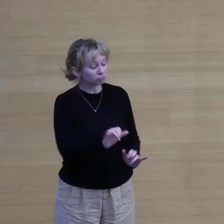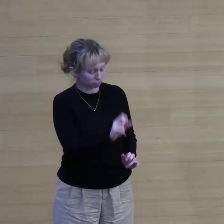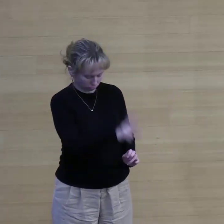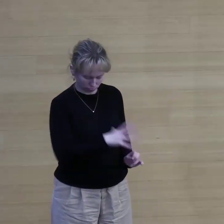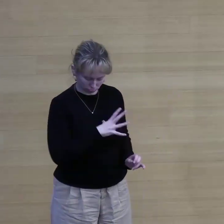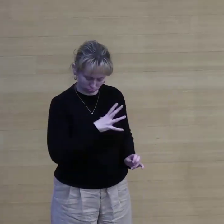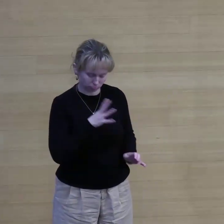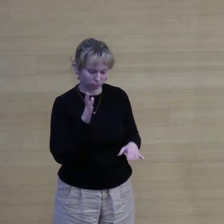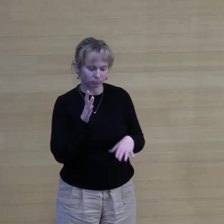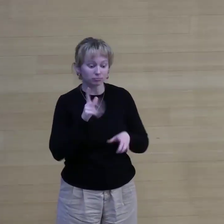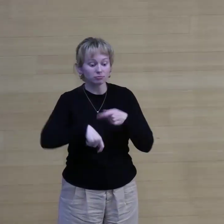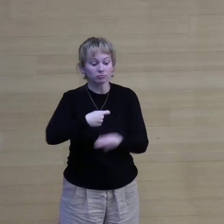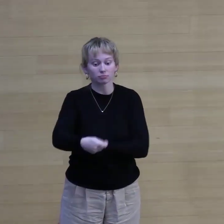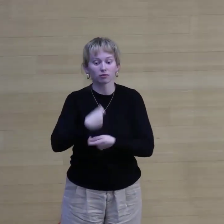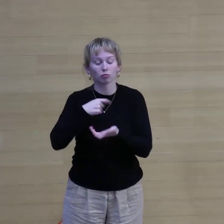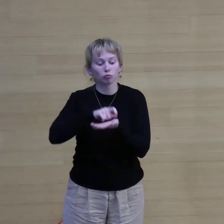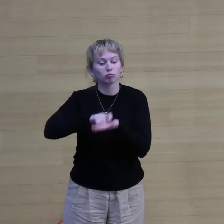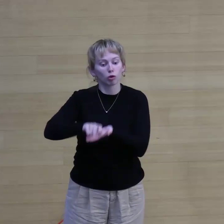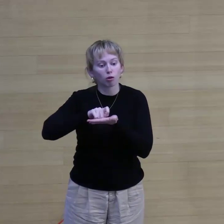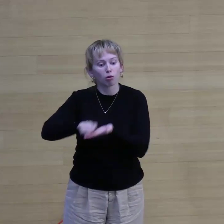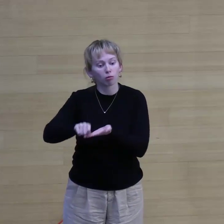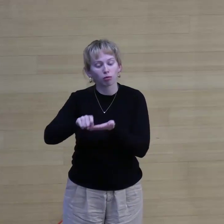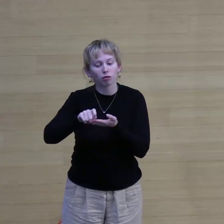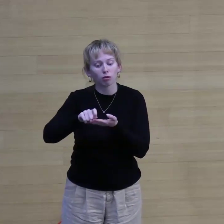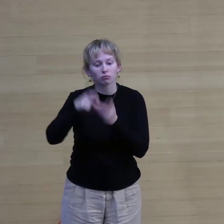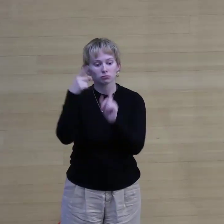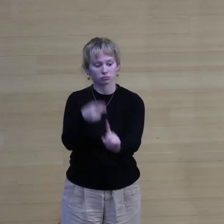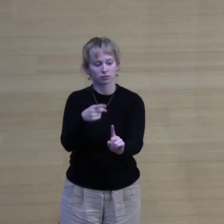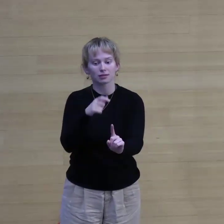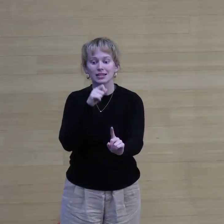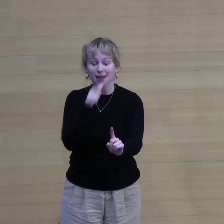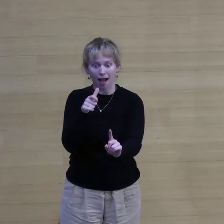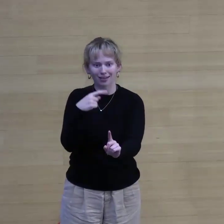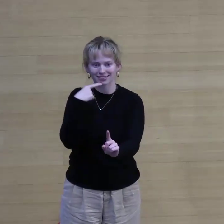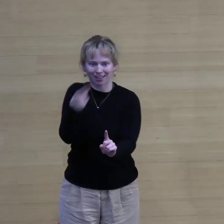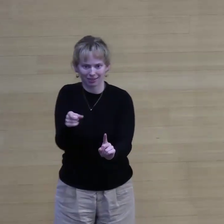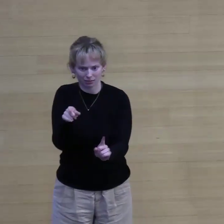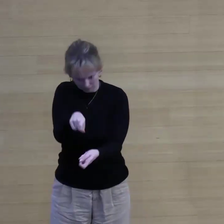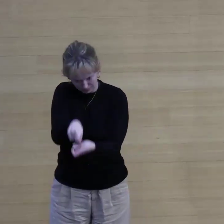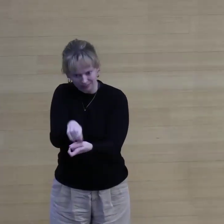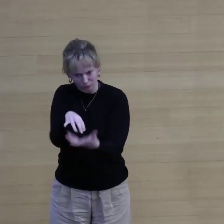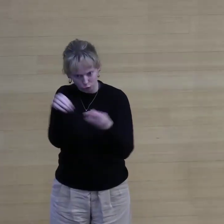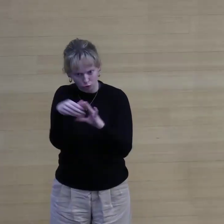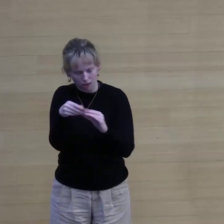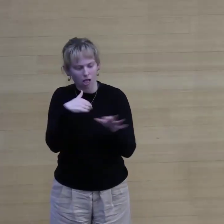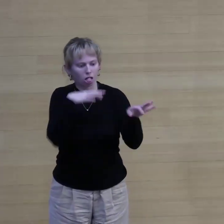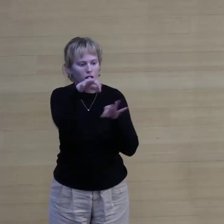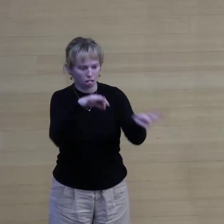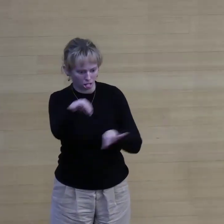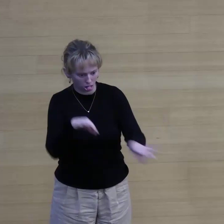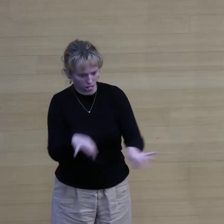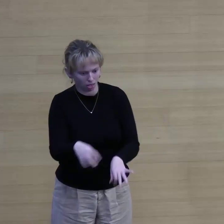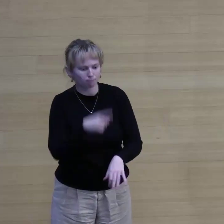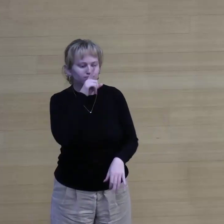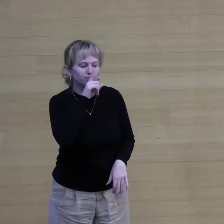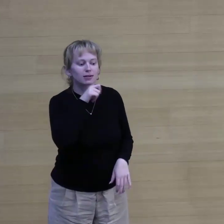okay. And so instead, I wrote the piece about not telling the story. I was like, I'm going to write this story about not telling